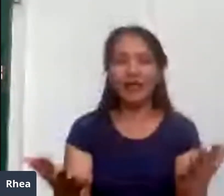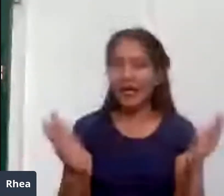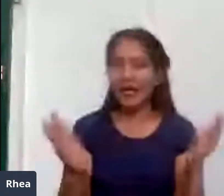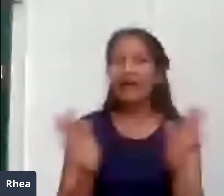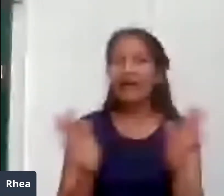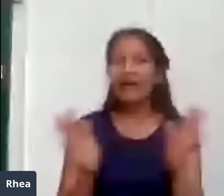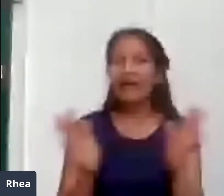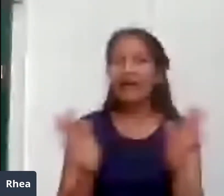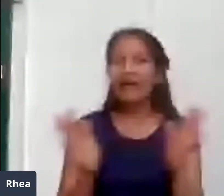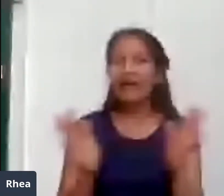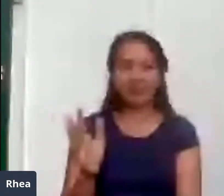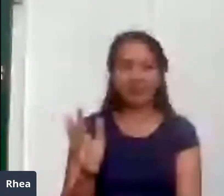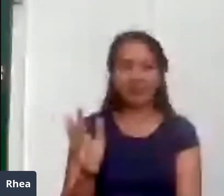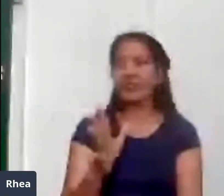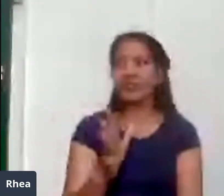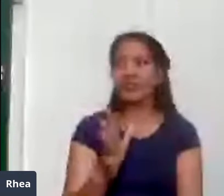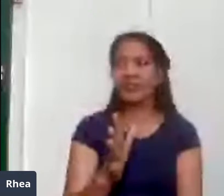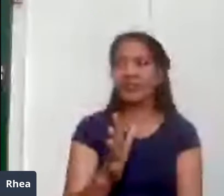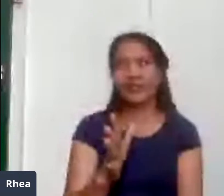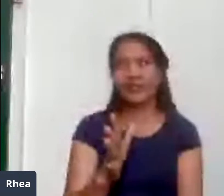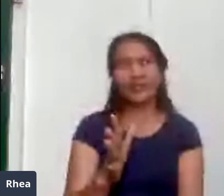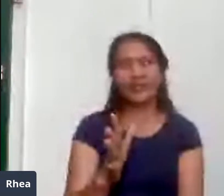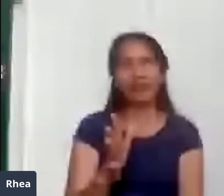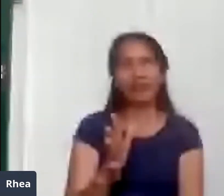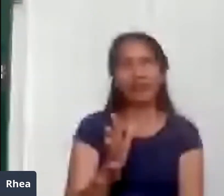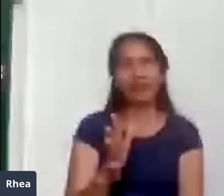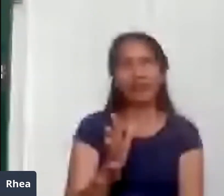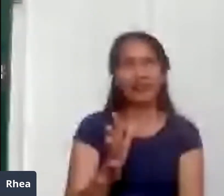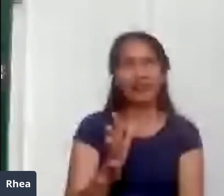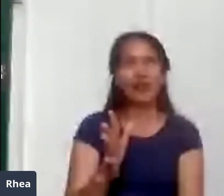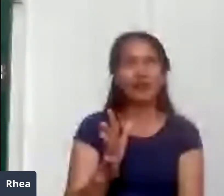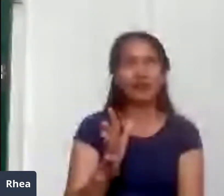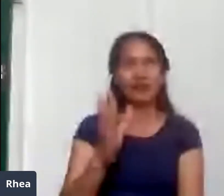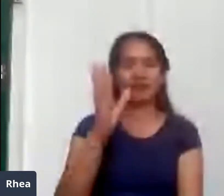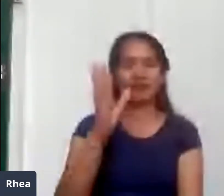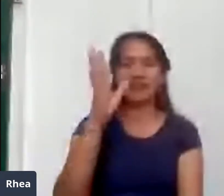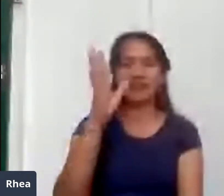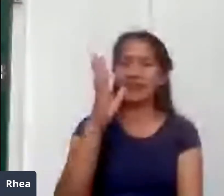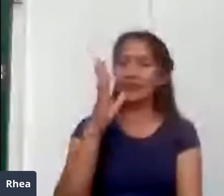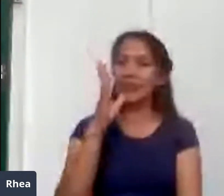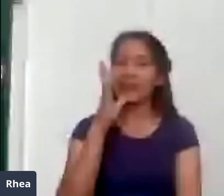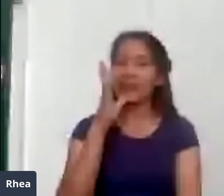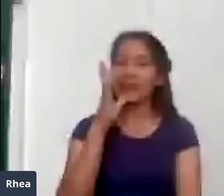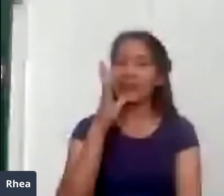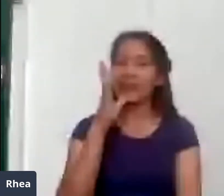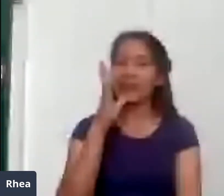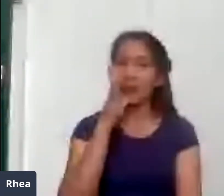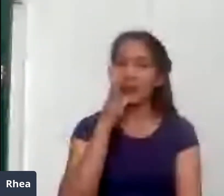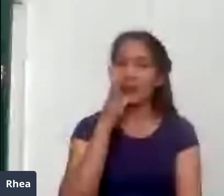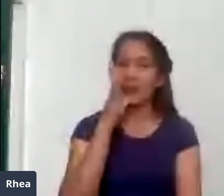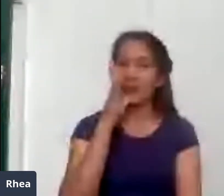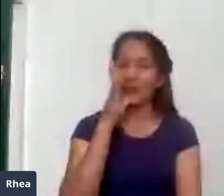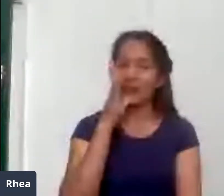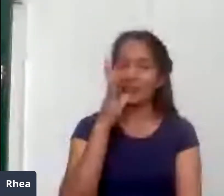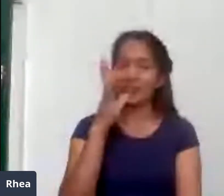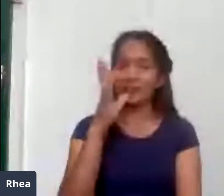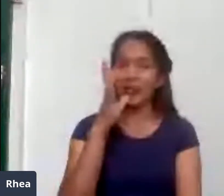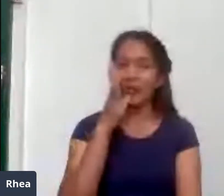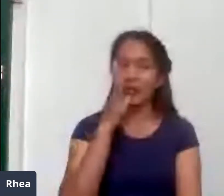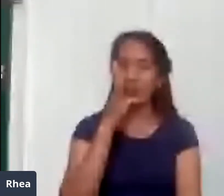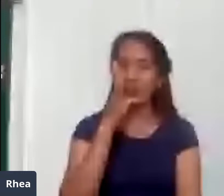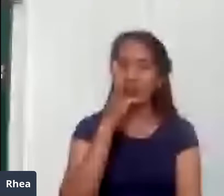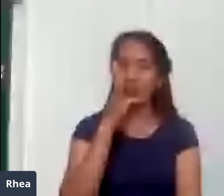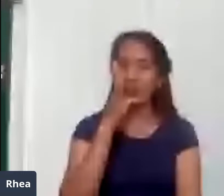Okay, mga tao. Usually in our home, sino kasama natin? Our mother. This